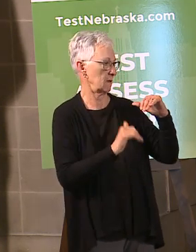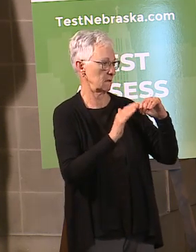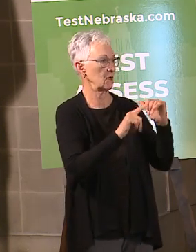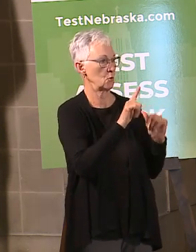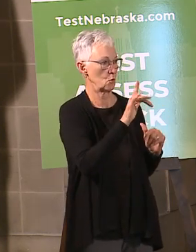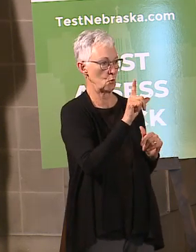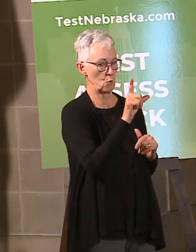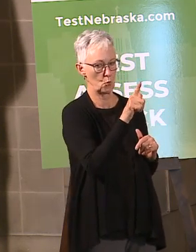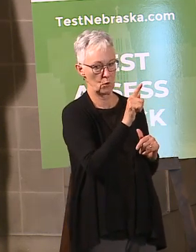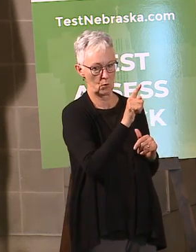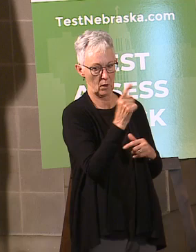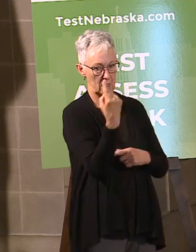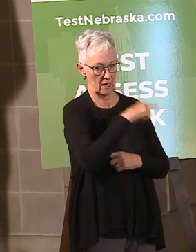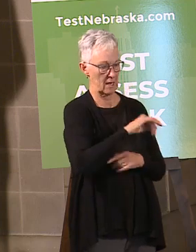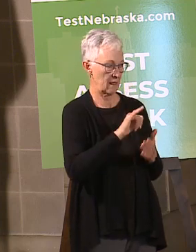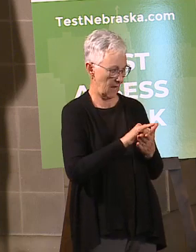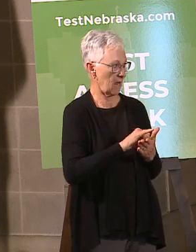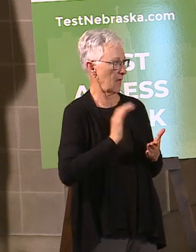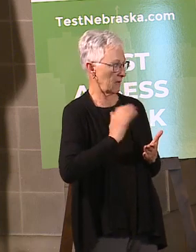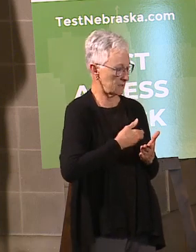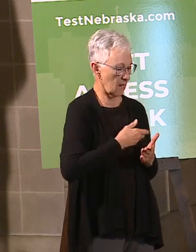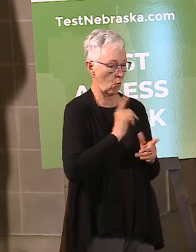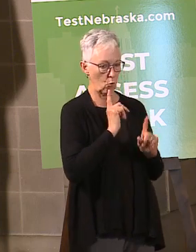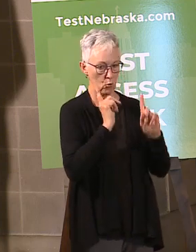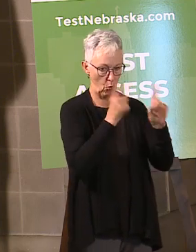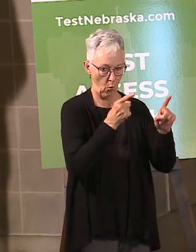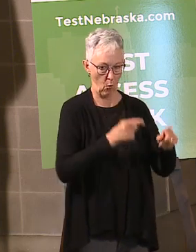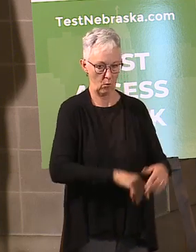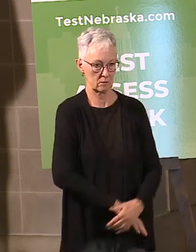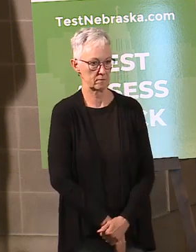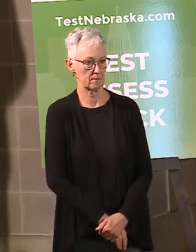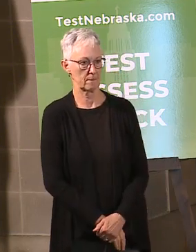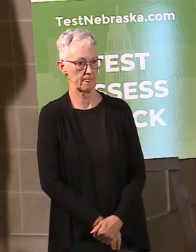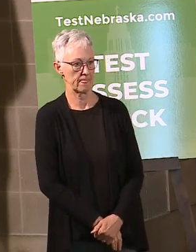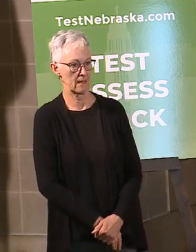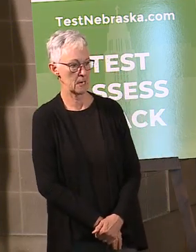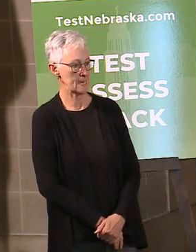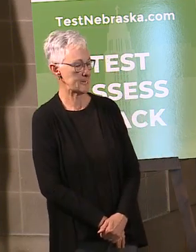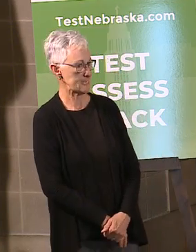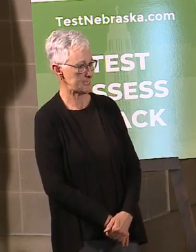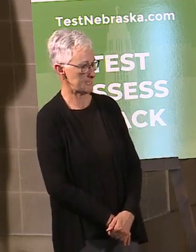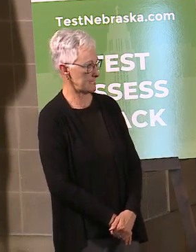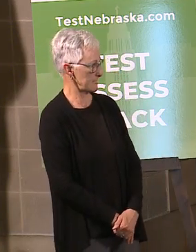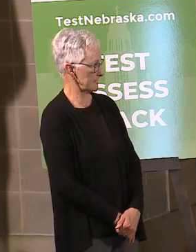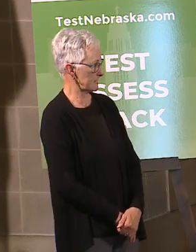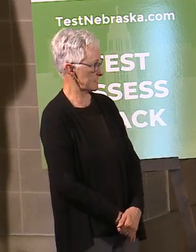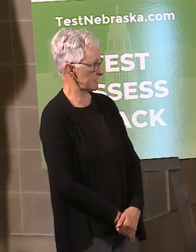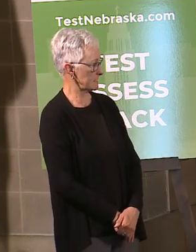So with that, I'll sit down. Oh.